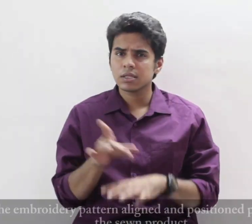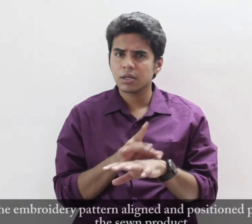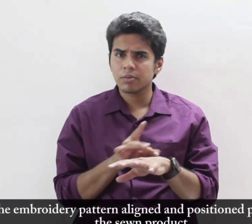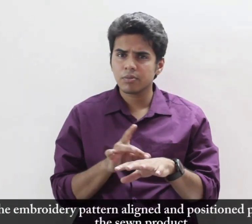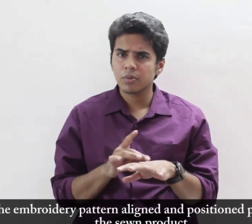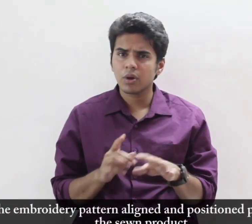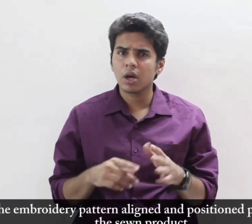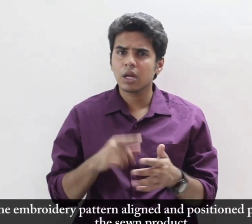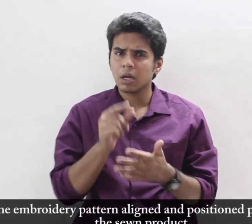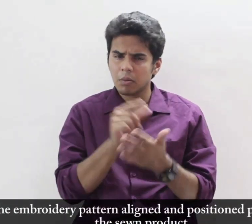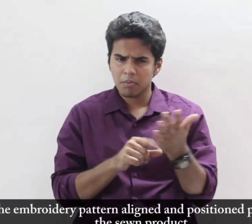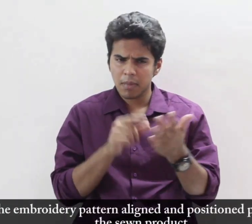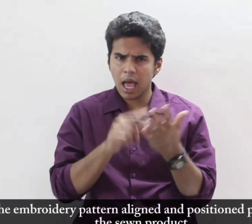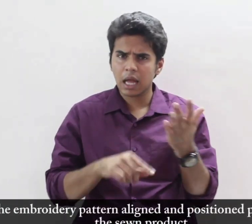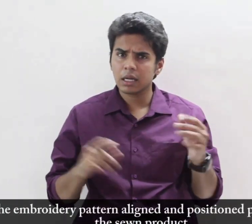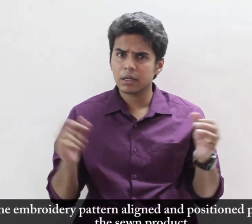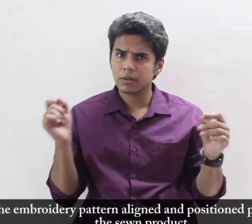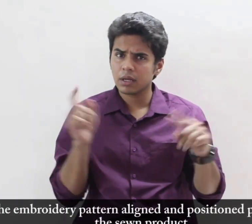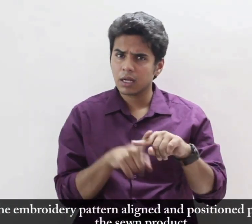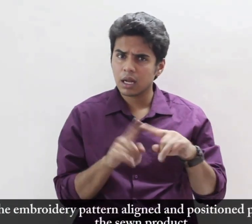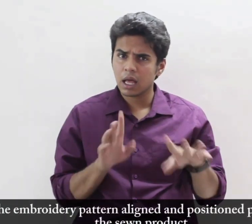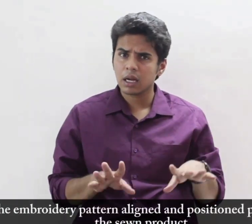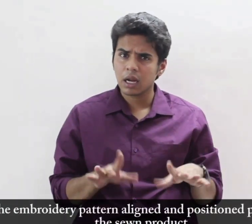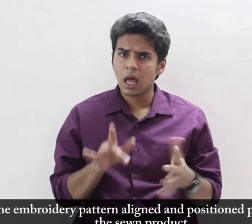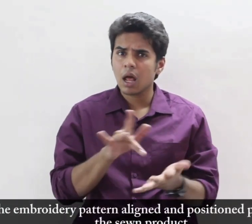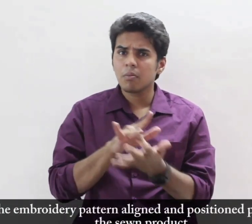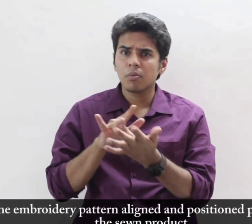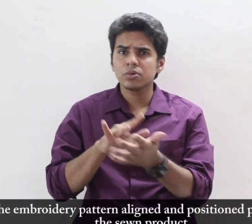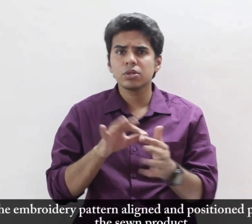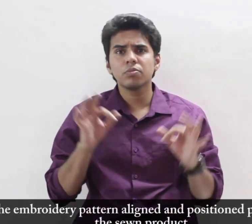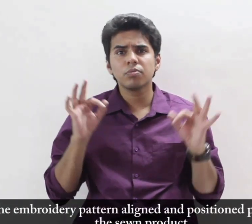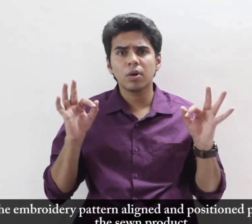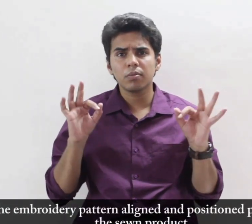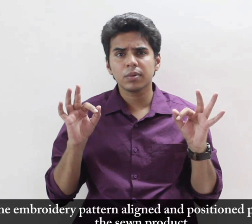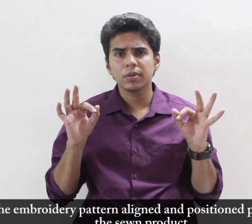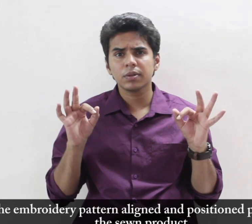Is the embroidery pattern aligned and positioned properly on the sewn product?